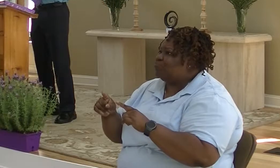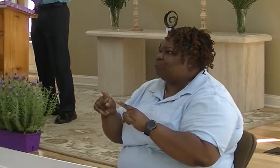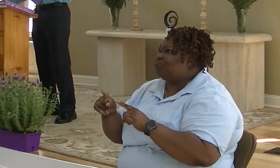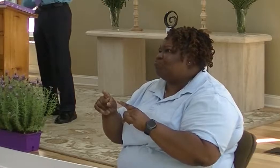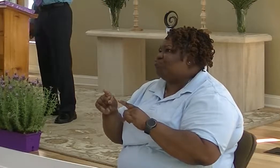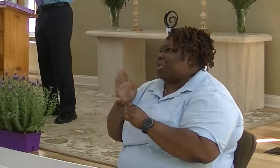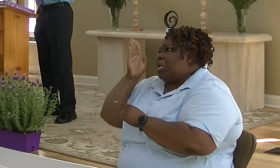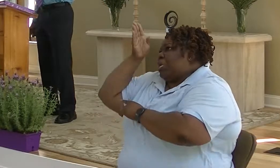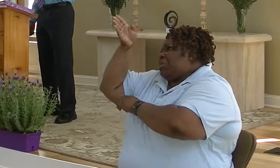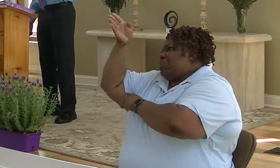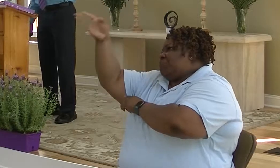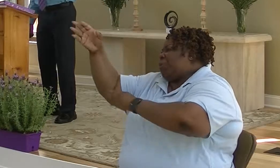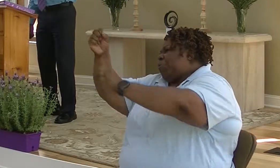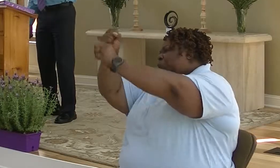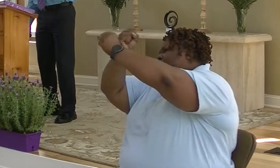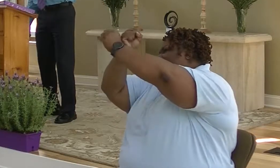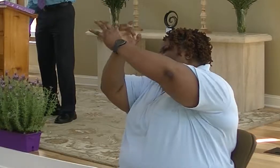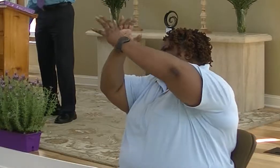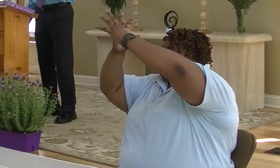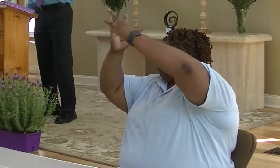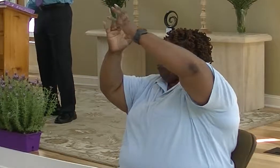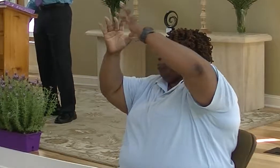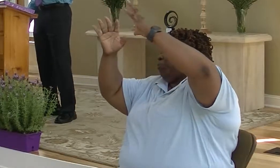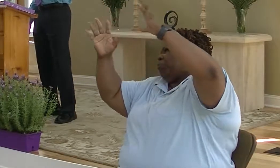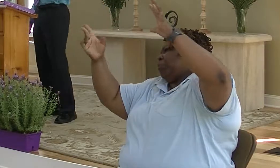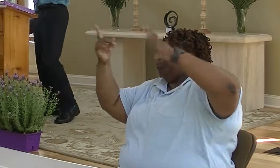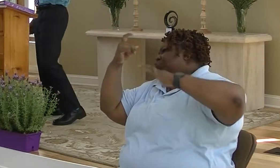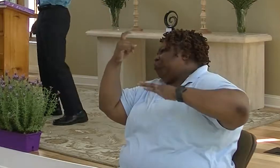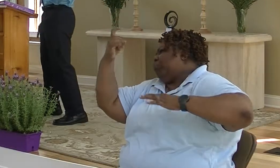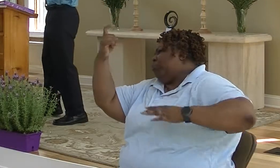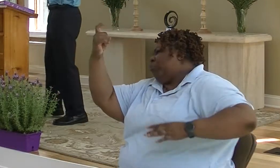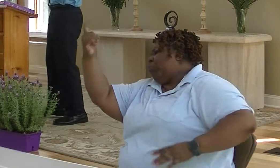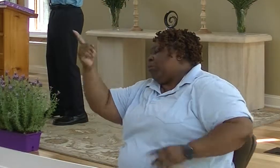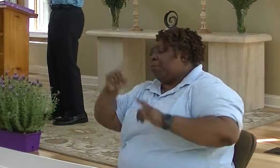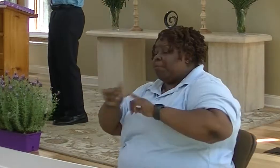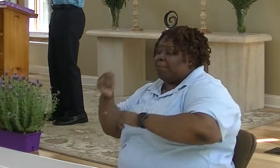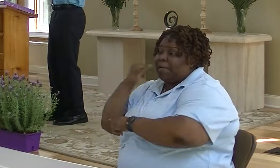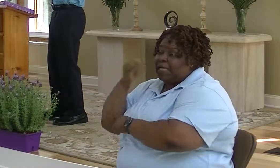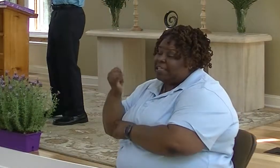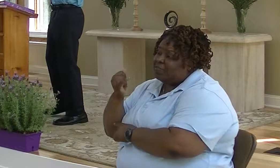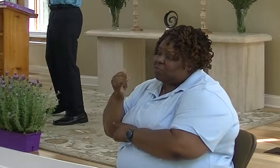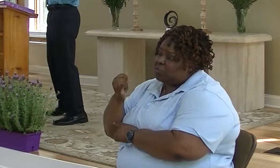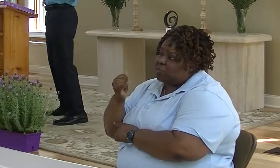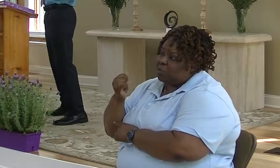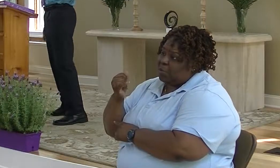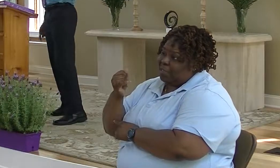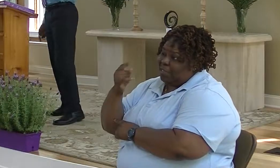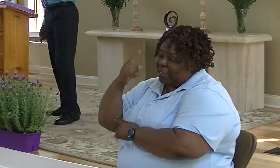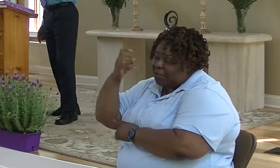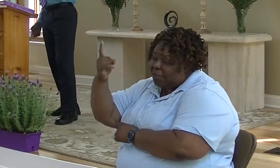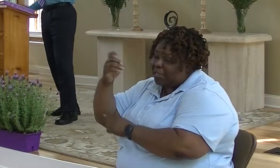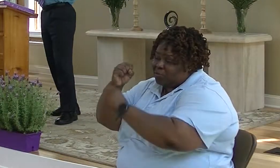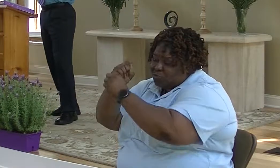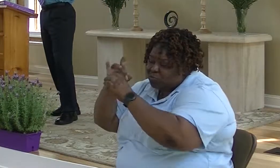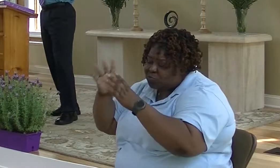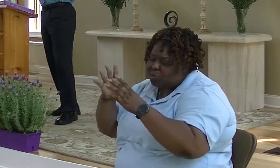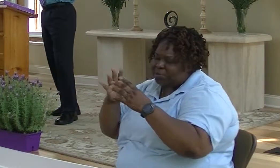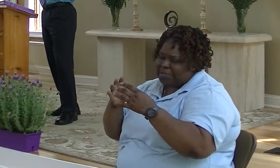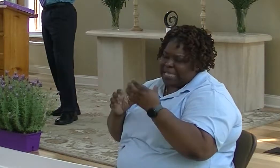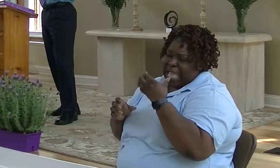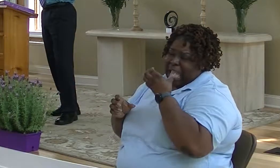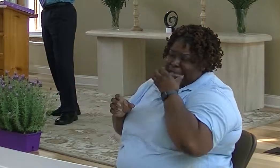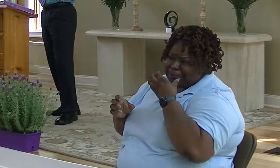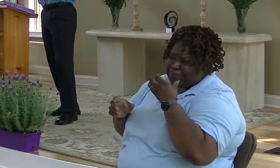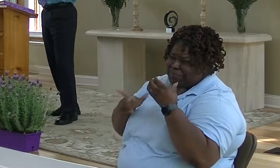projected, imagined. But if you imagining biting into a lemon caused you